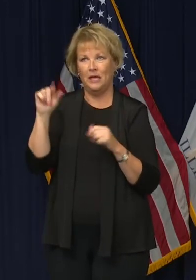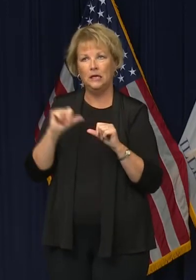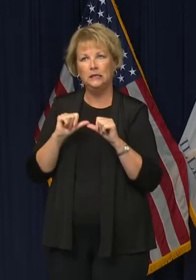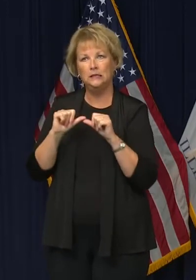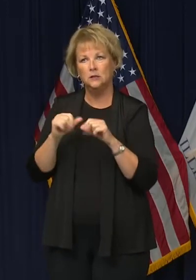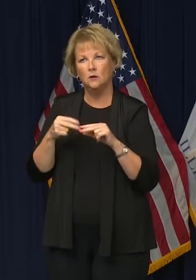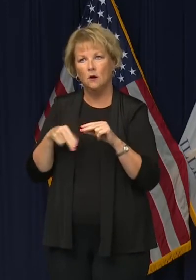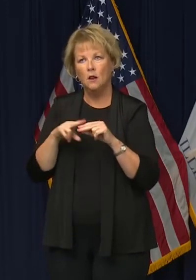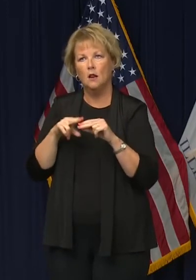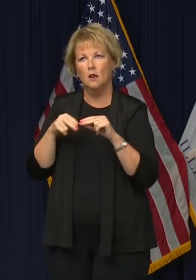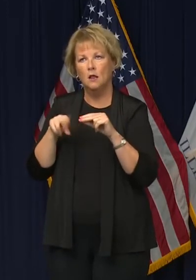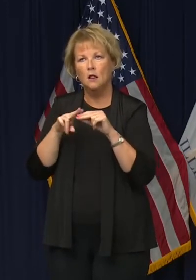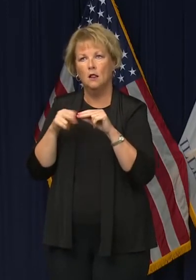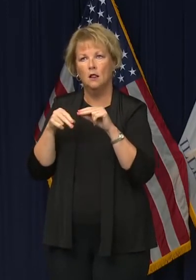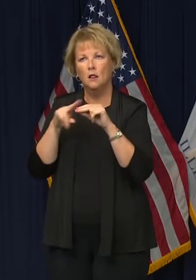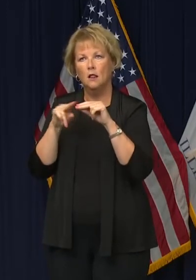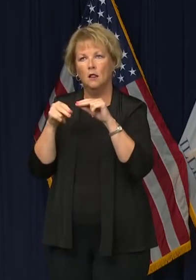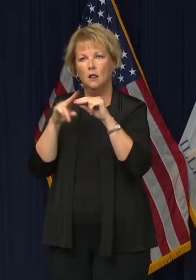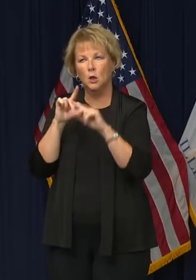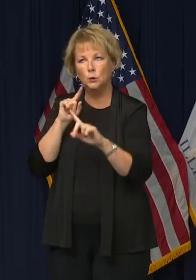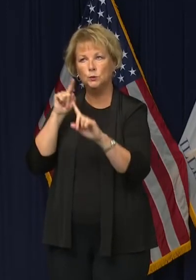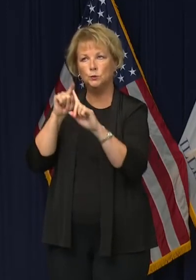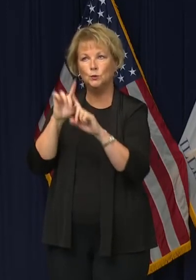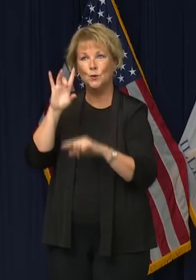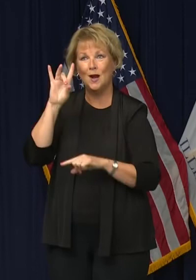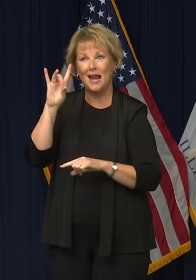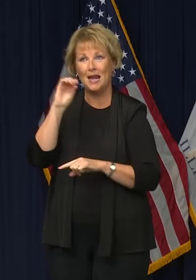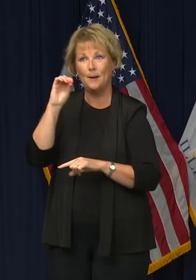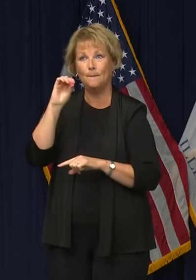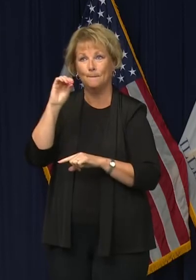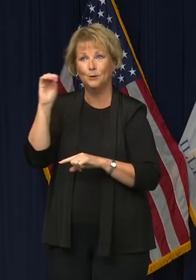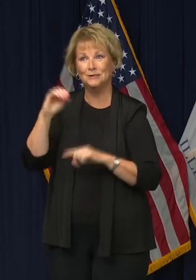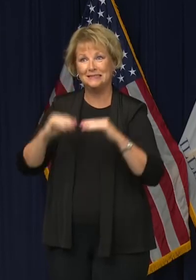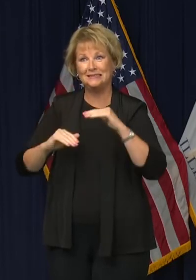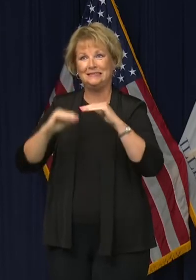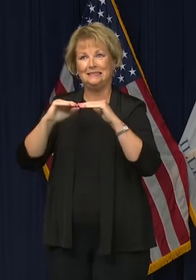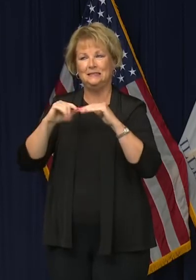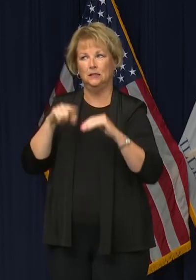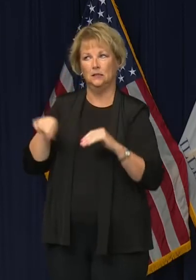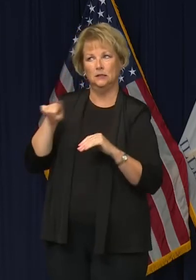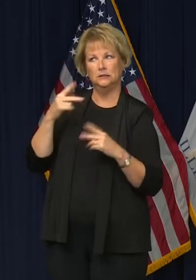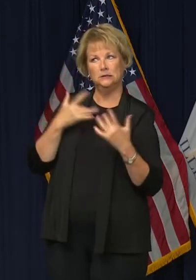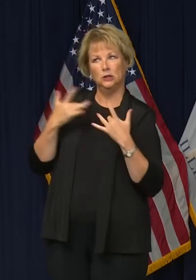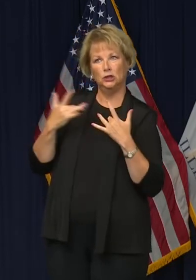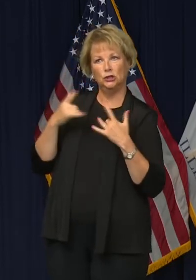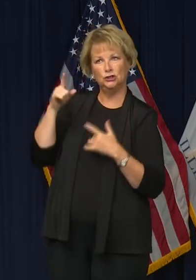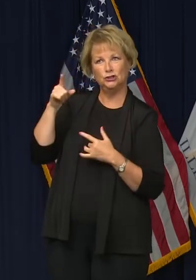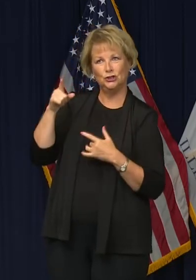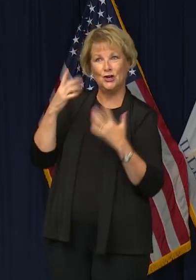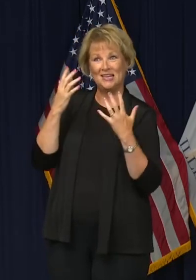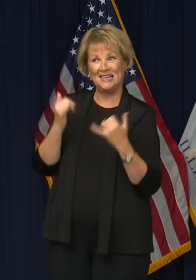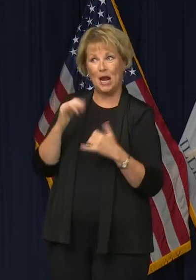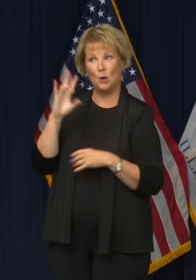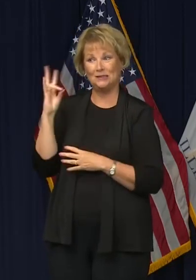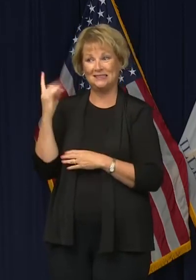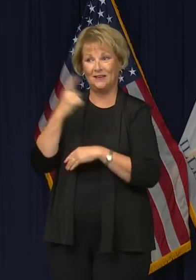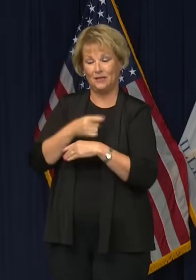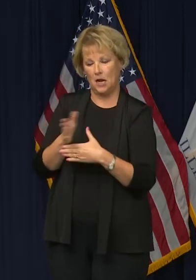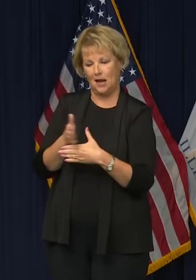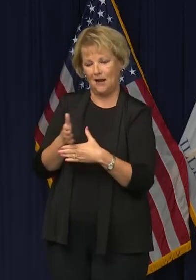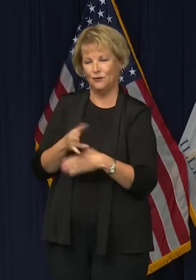to climb toward the 8% threshold at a concerning rate, now sitting at a 7-day average